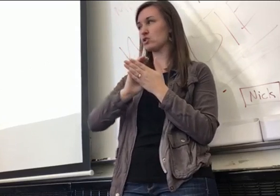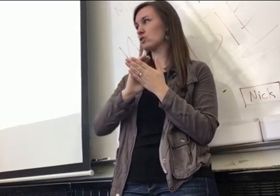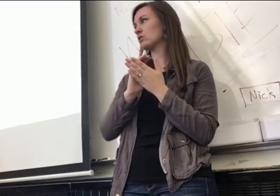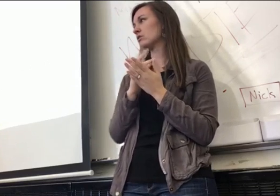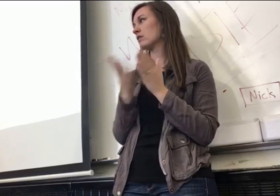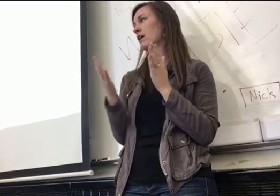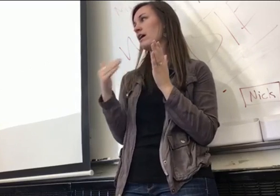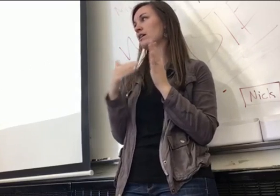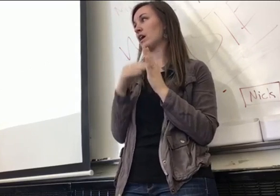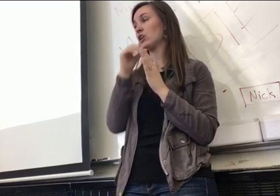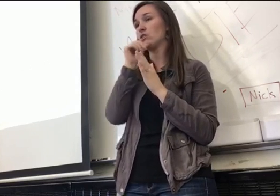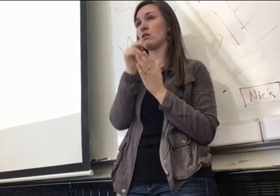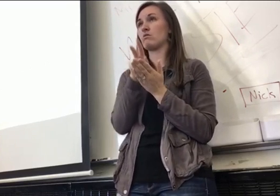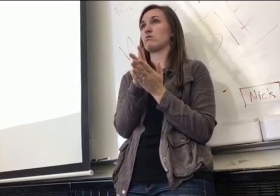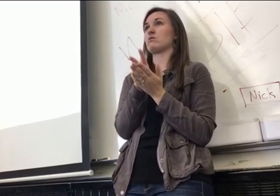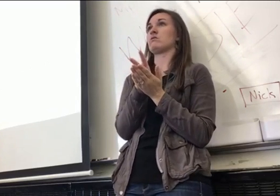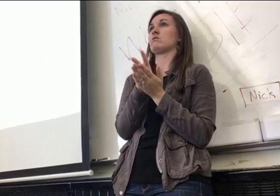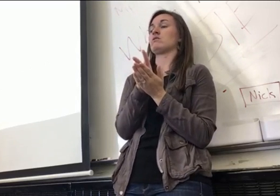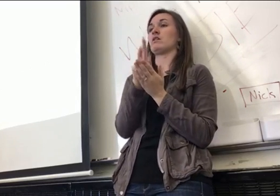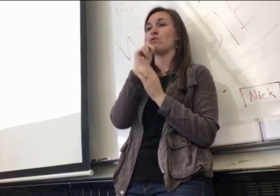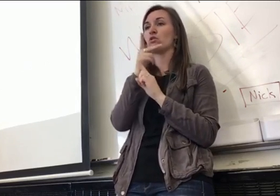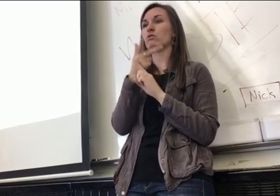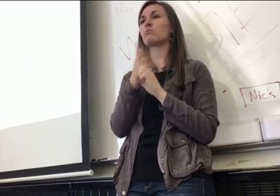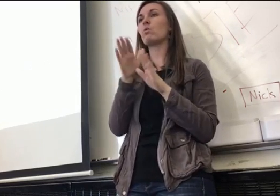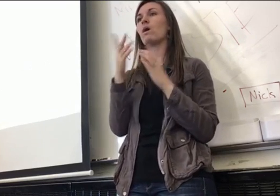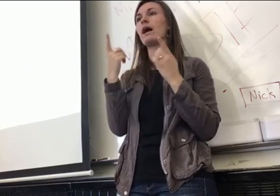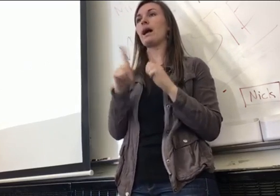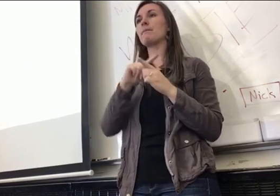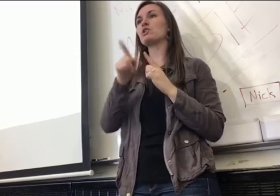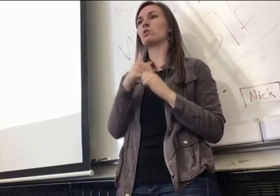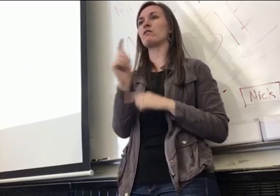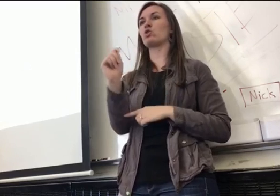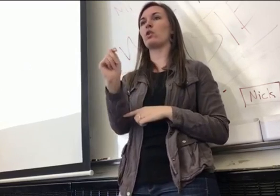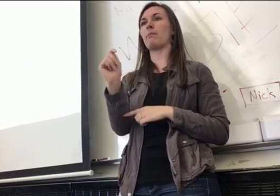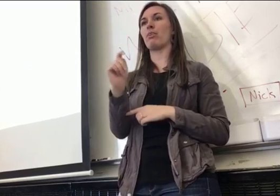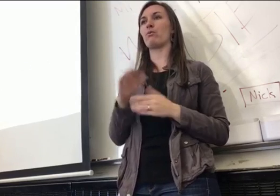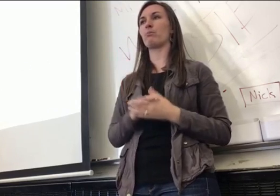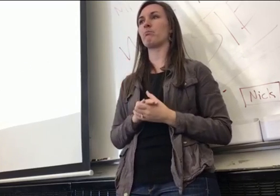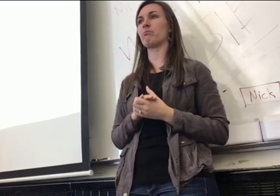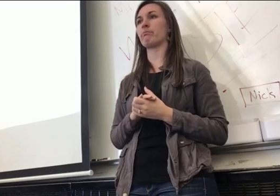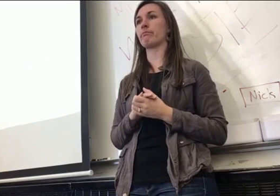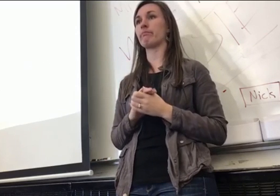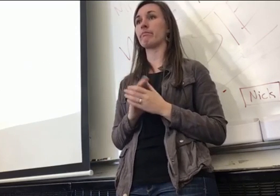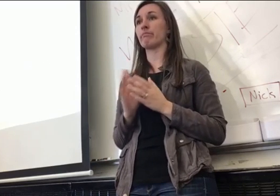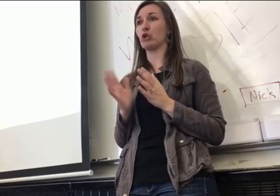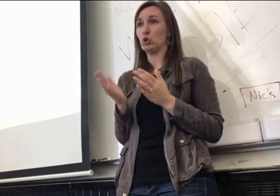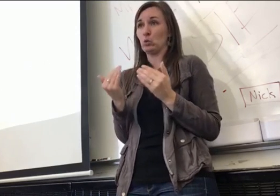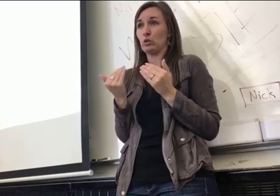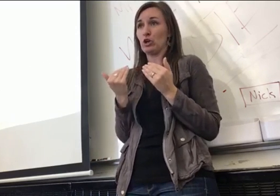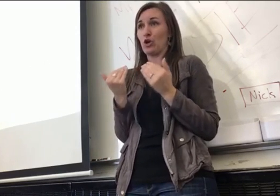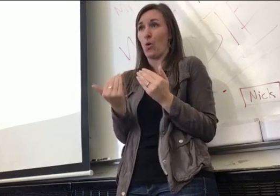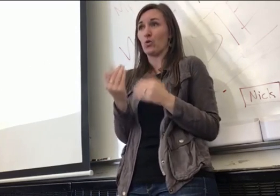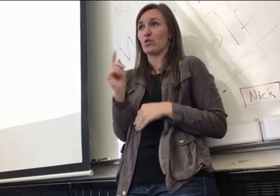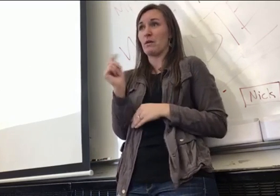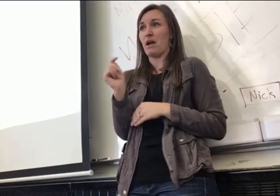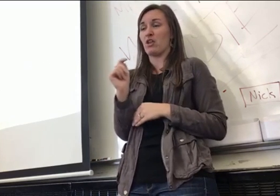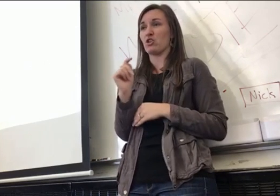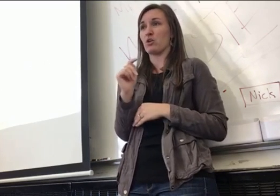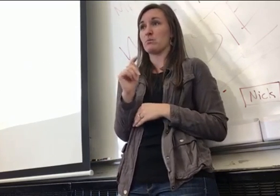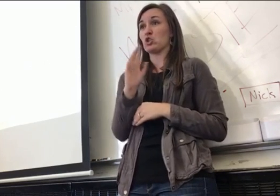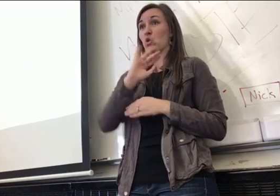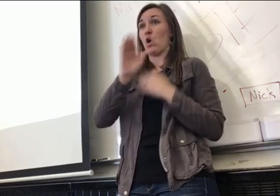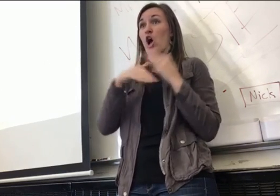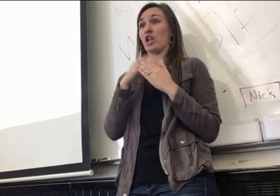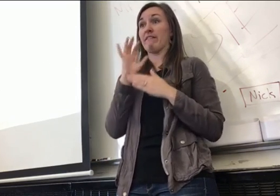this position for 3 months. What happens if you have to go to the bathroom? You go where you're at. Where does all that junk